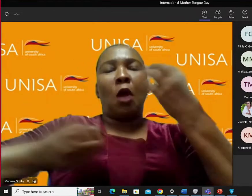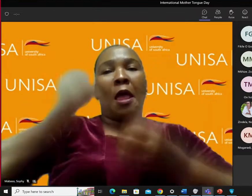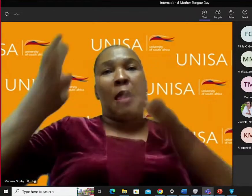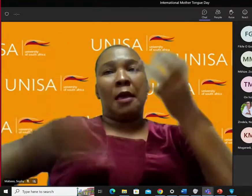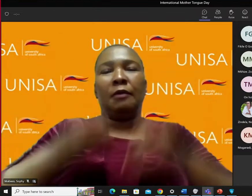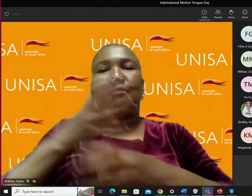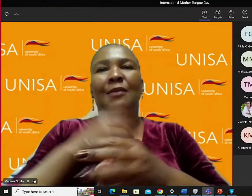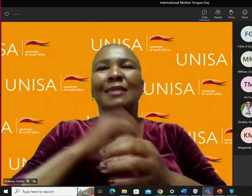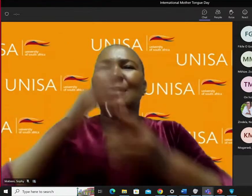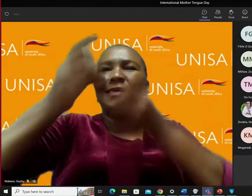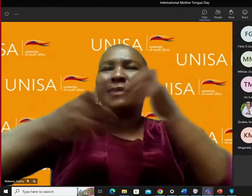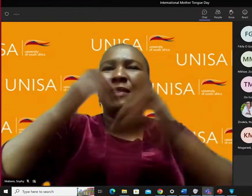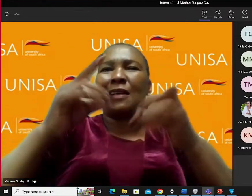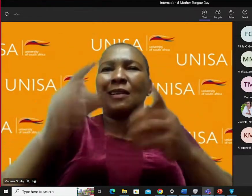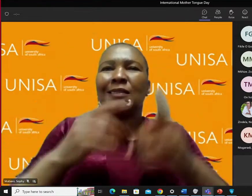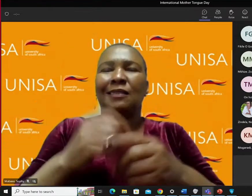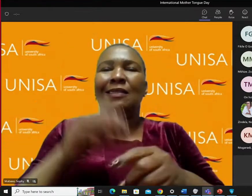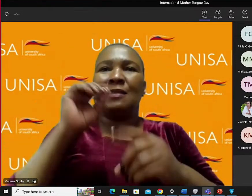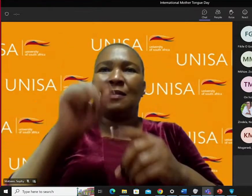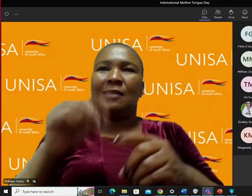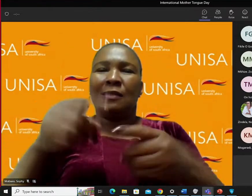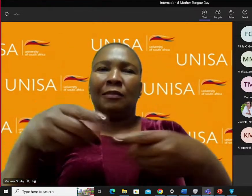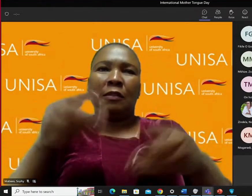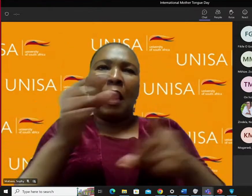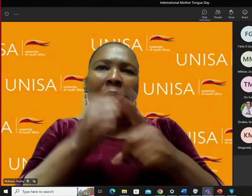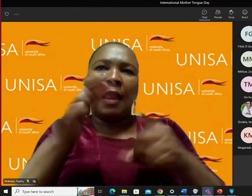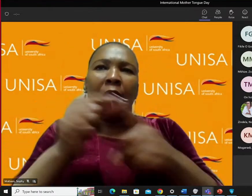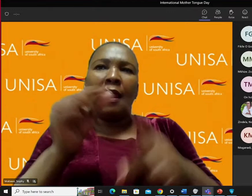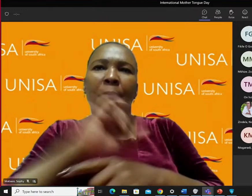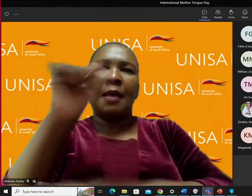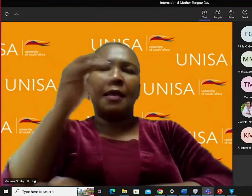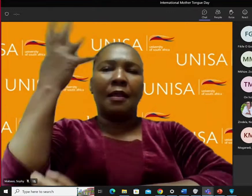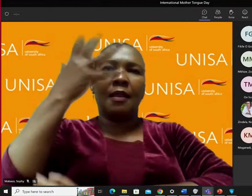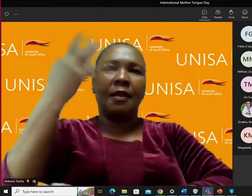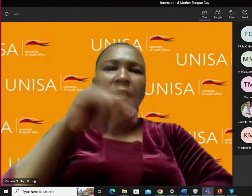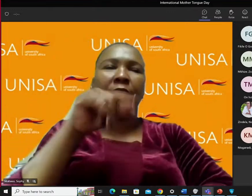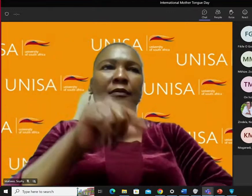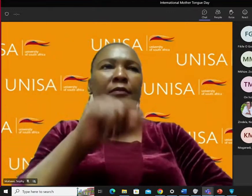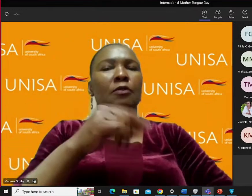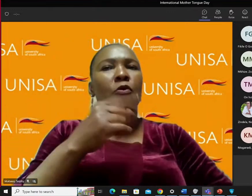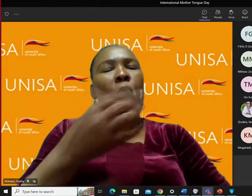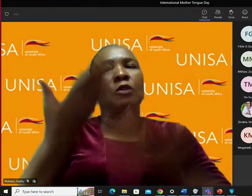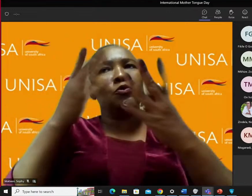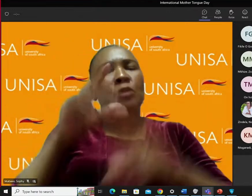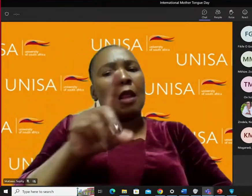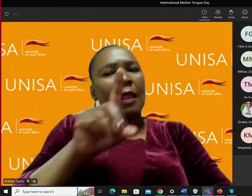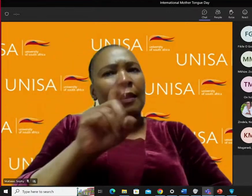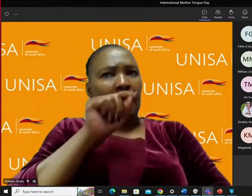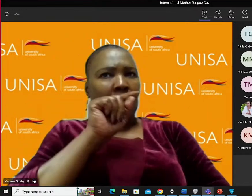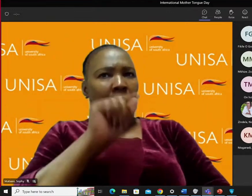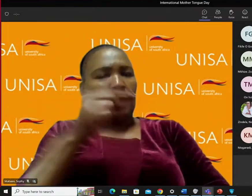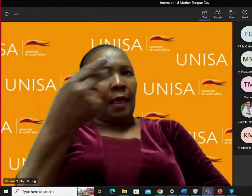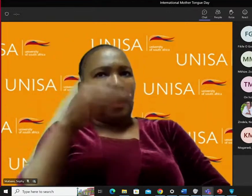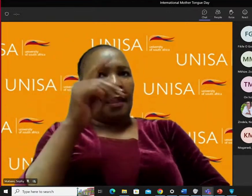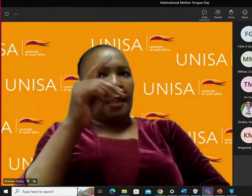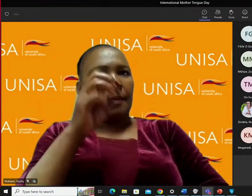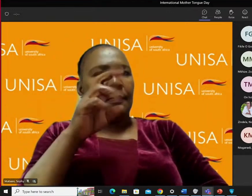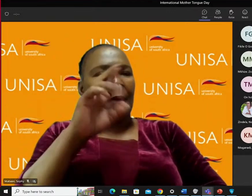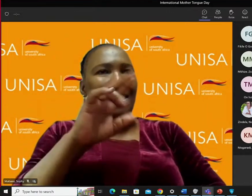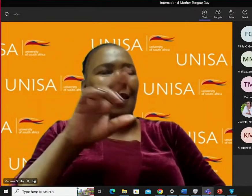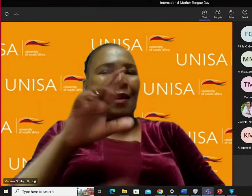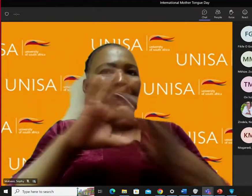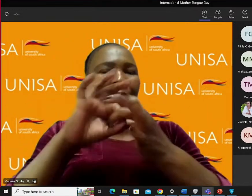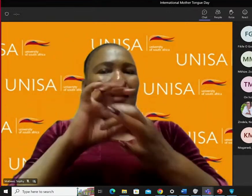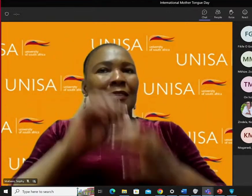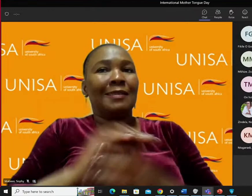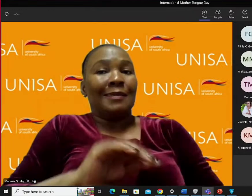certain concepts from that poem highlighted by the lecturer, and when a student clicks on those hyperlinks, it takes them to the WordNet